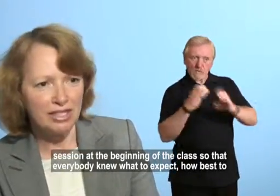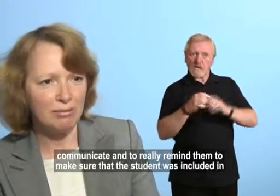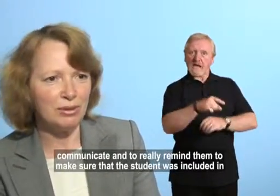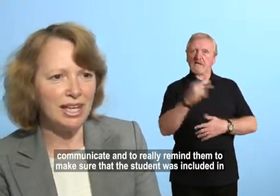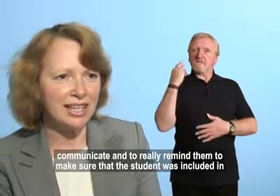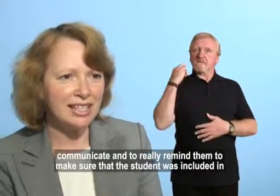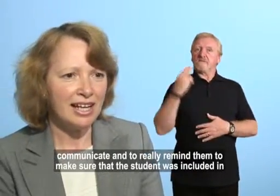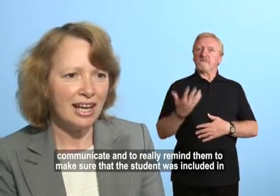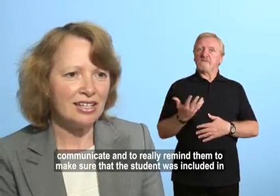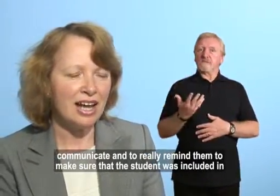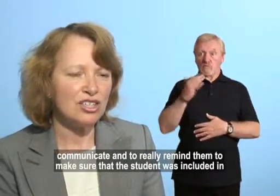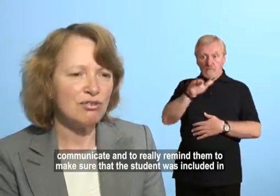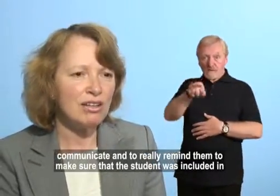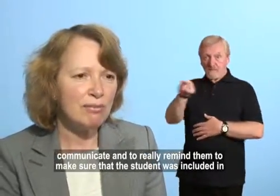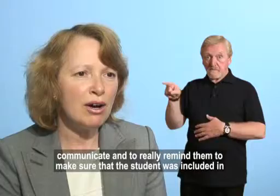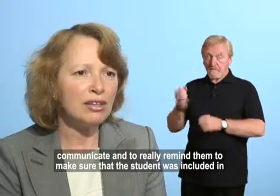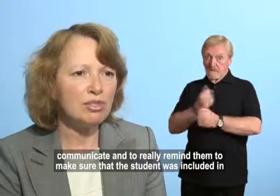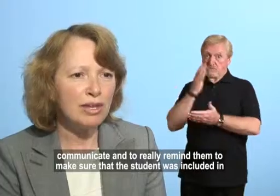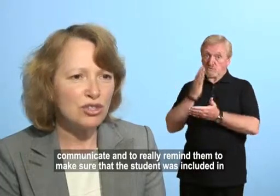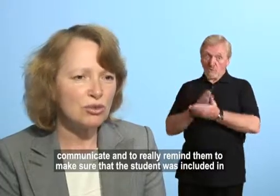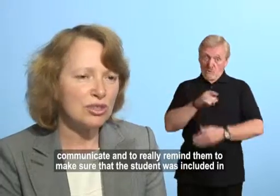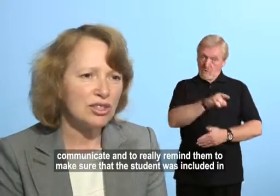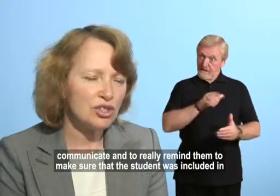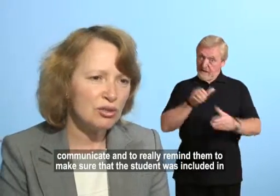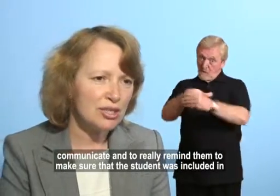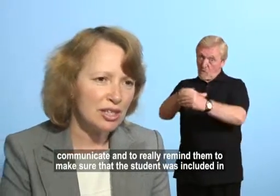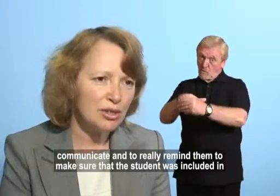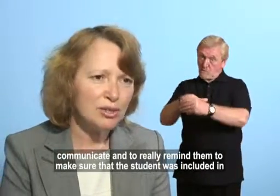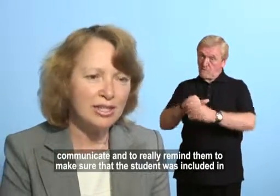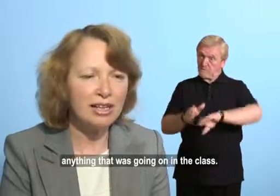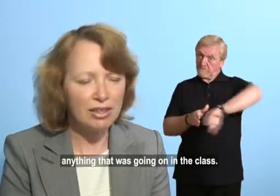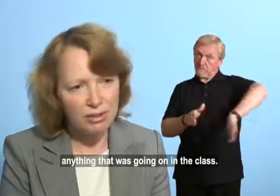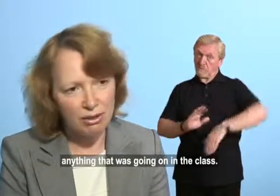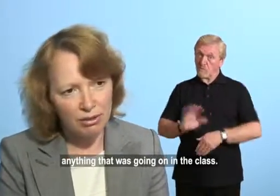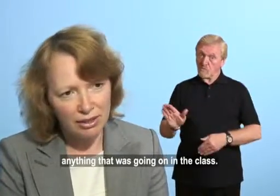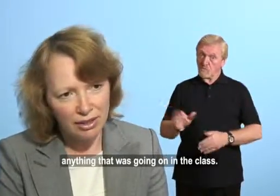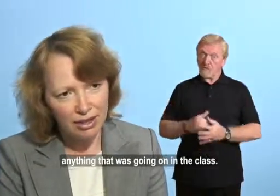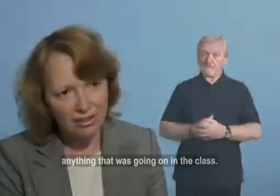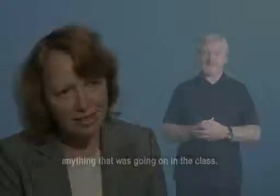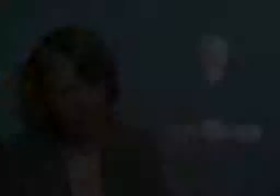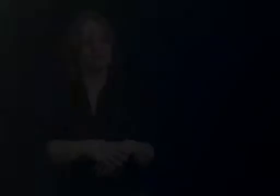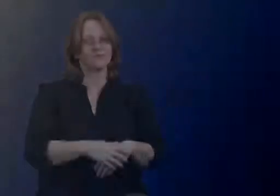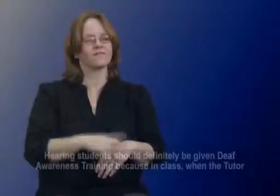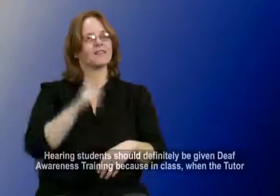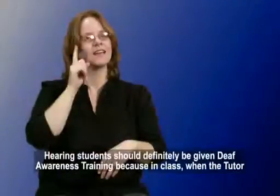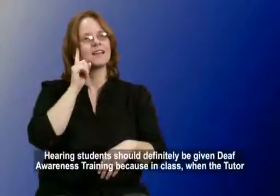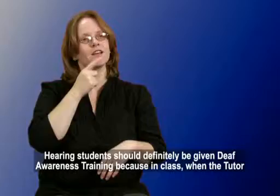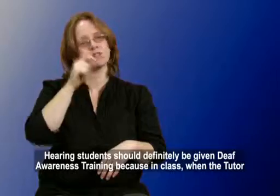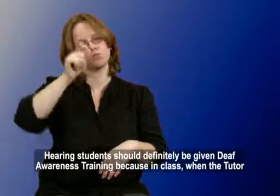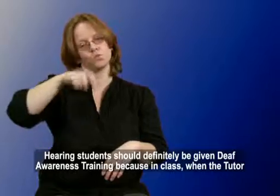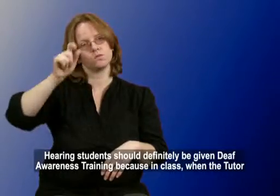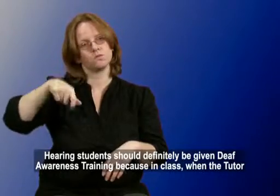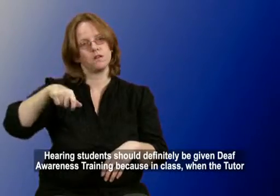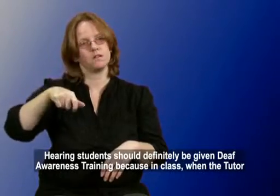how best to communicate, and to really remind them to make sure that the student was included in anything that was going on in the class.